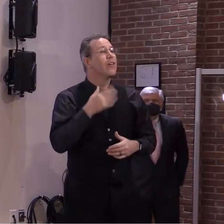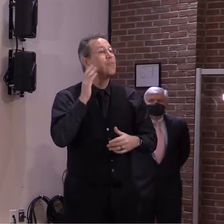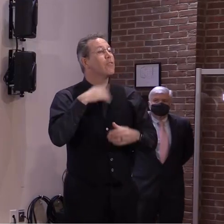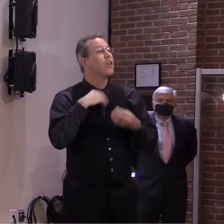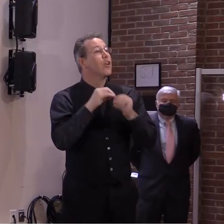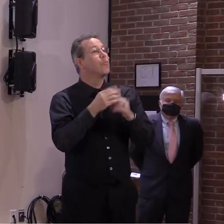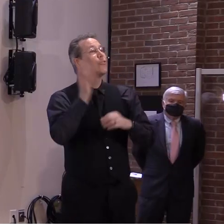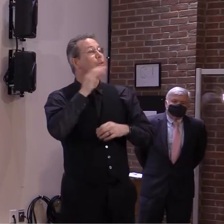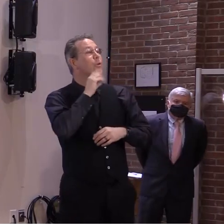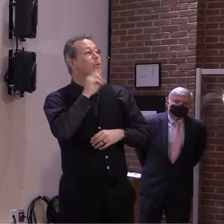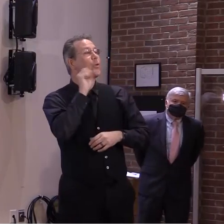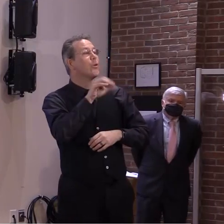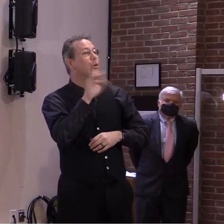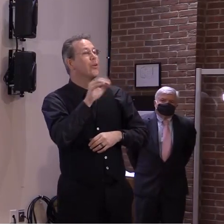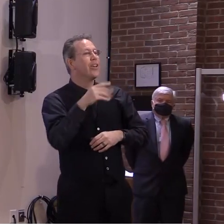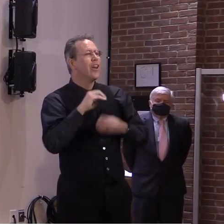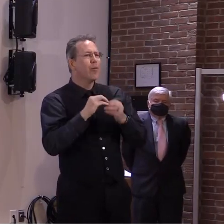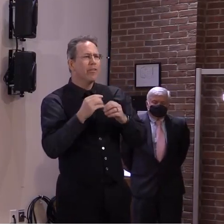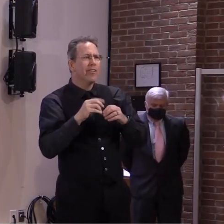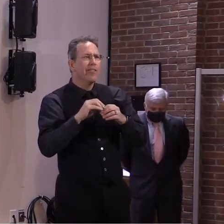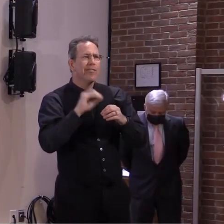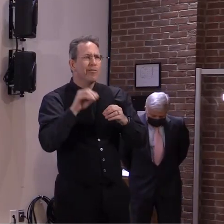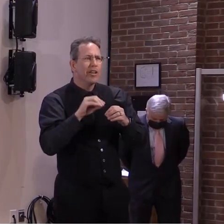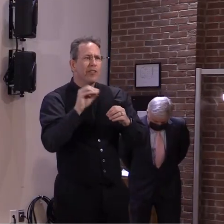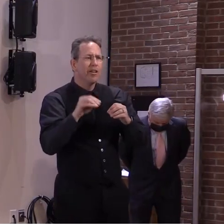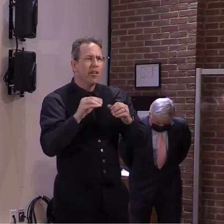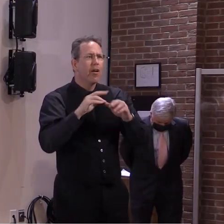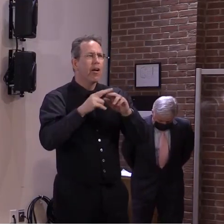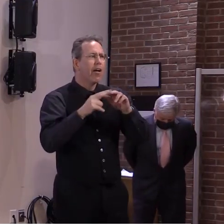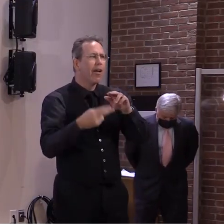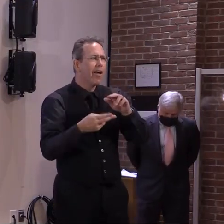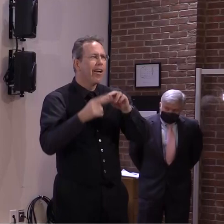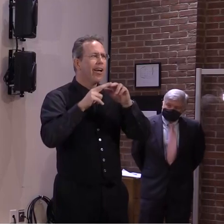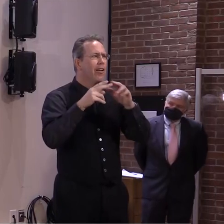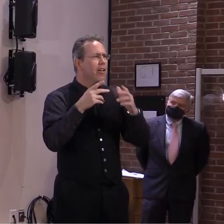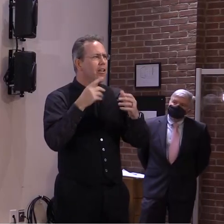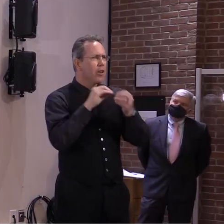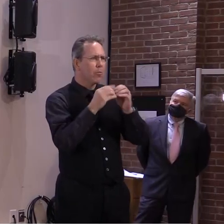game changer anymore, because we have vaccine